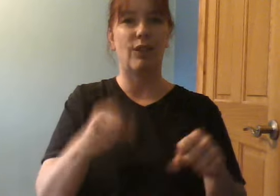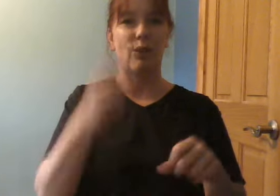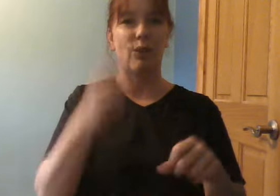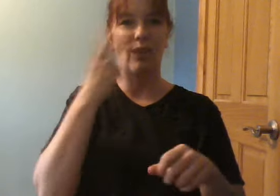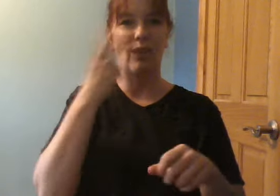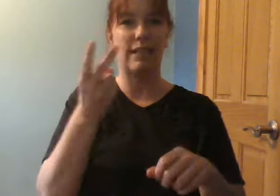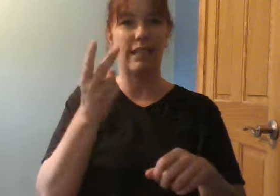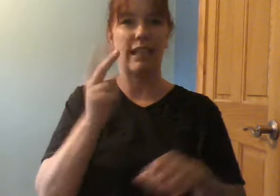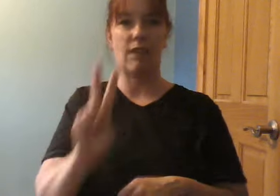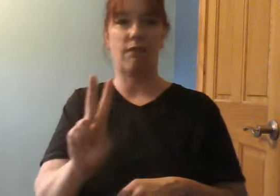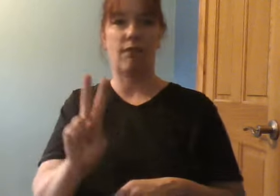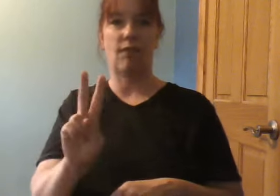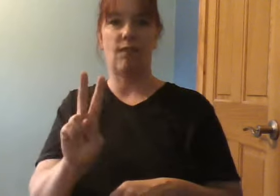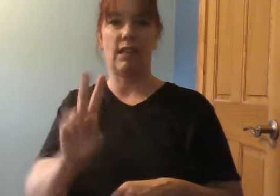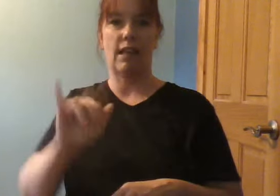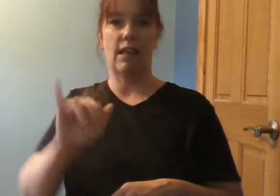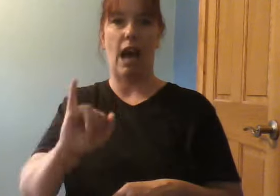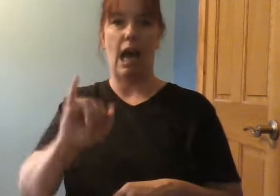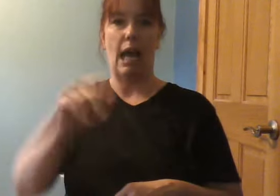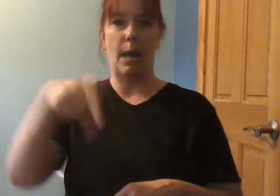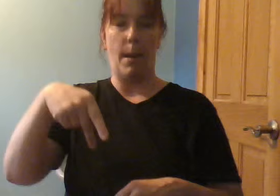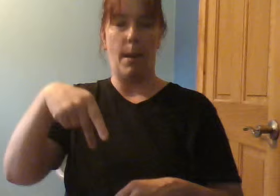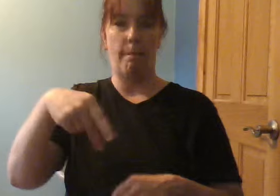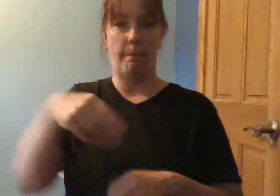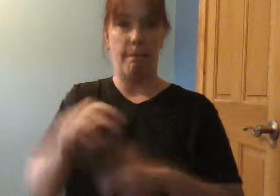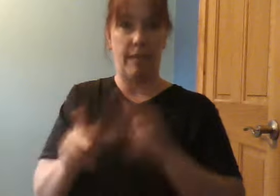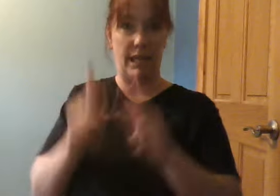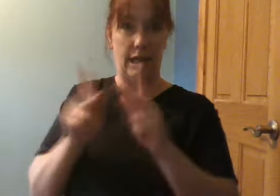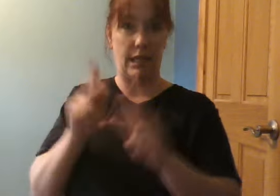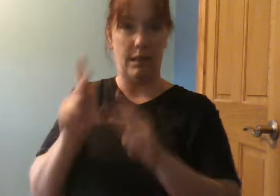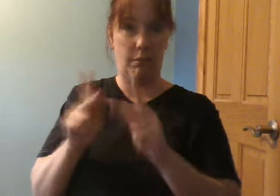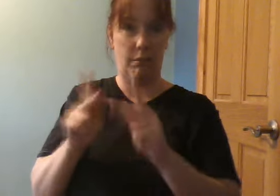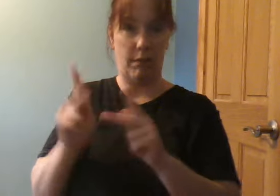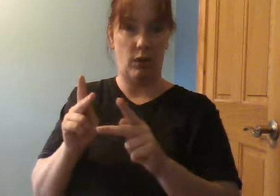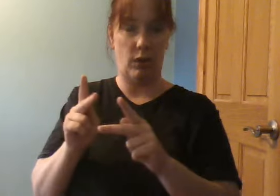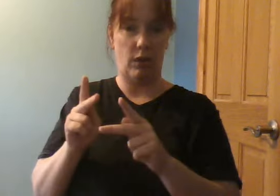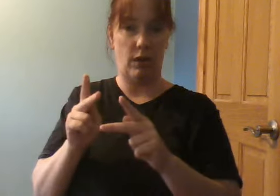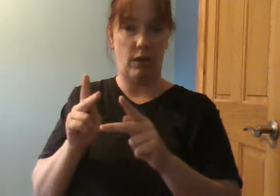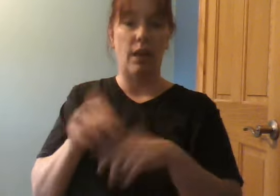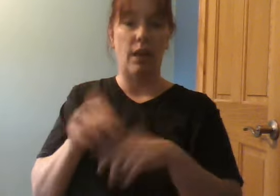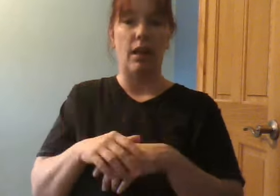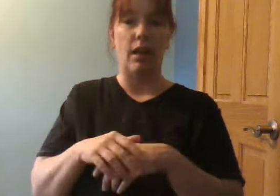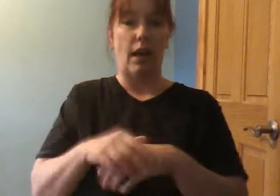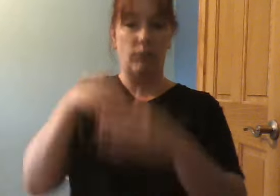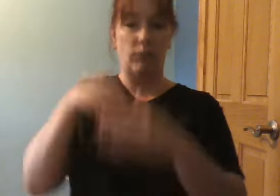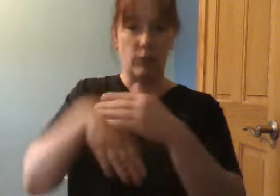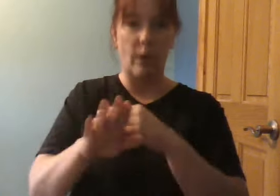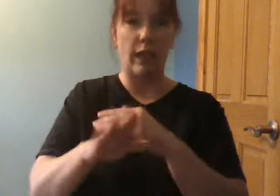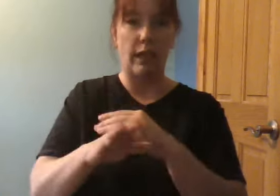you these things are prosaic. This stuff works in these environments. You don't have to be special. So finally,